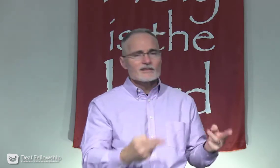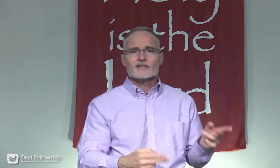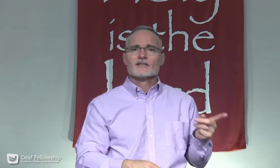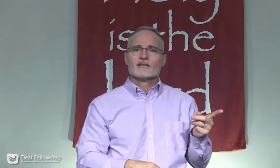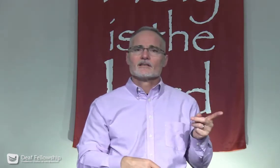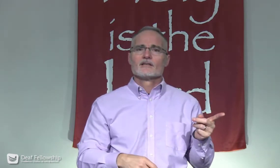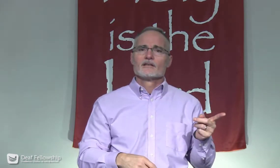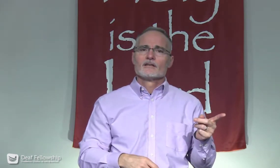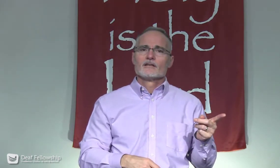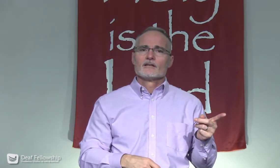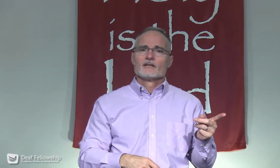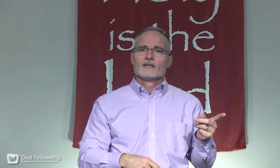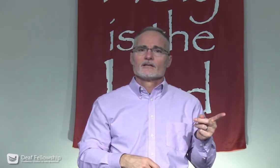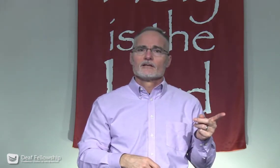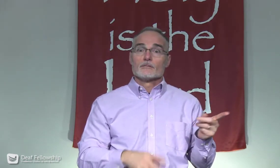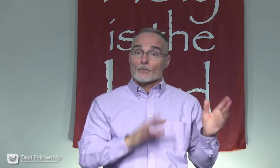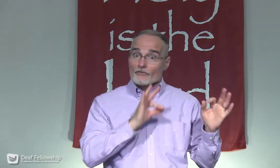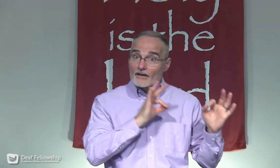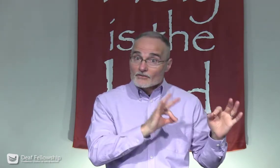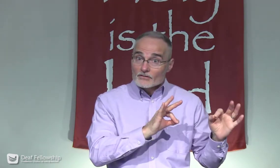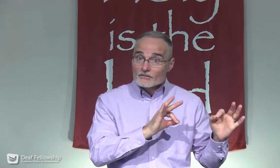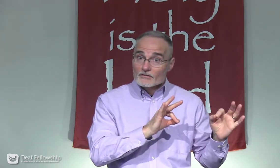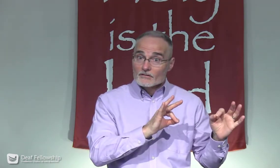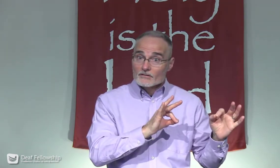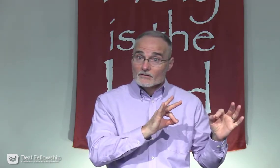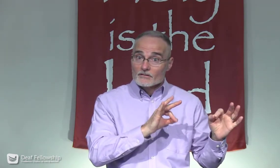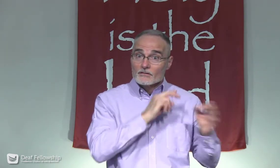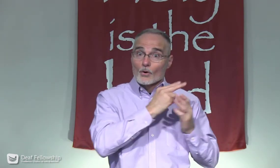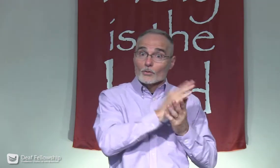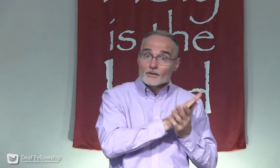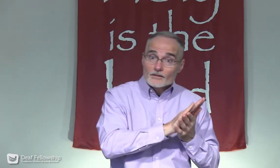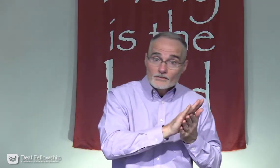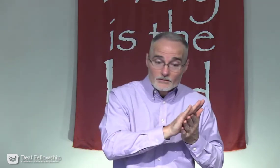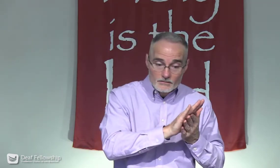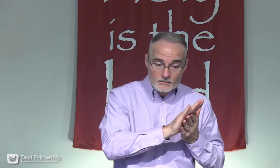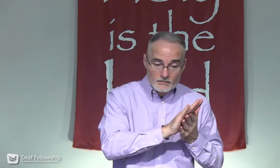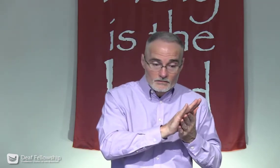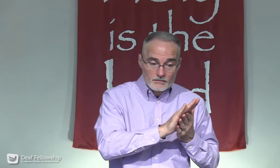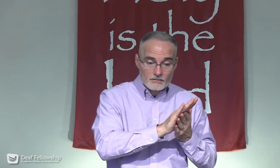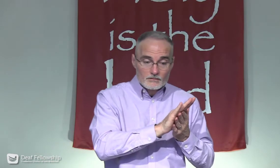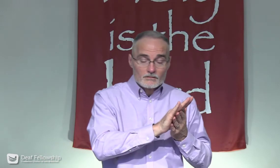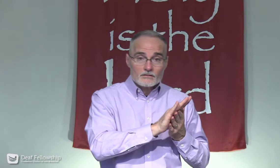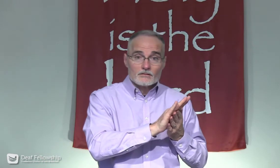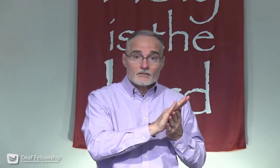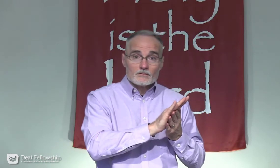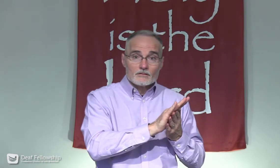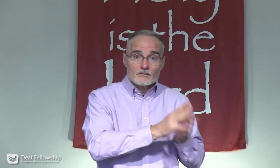and he saw his innocence. He saw his perfection and holiness.